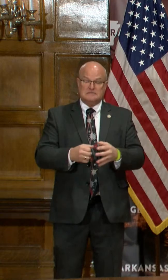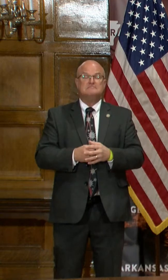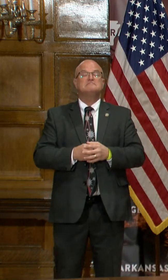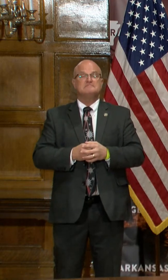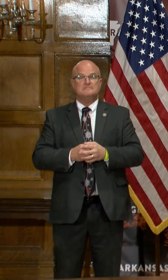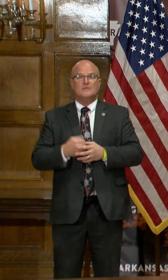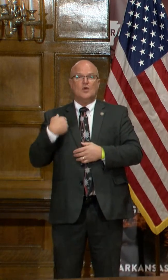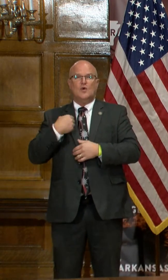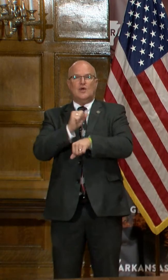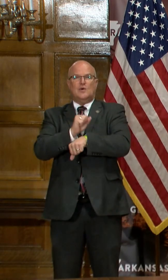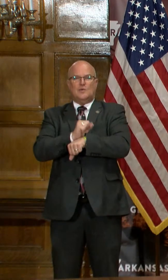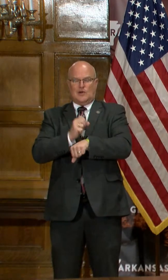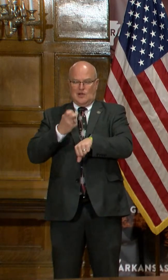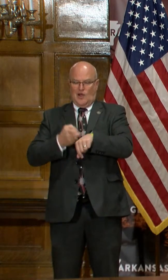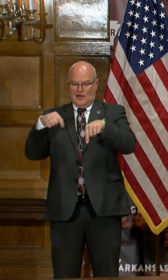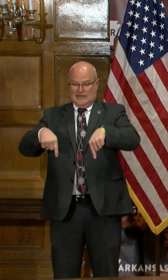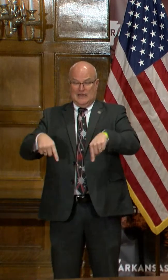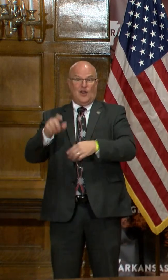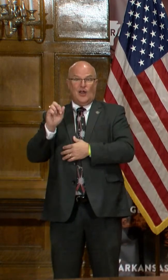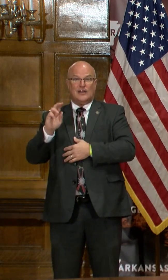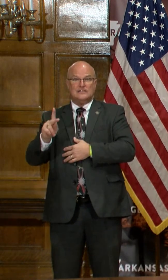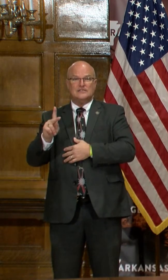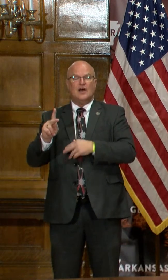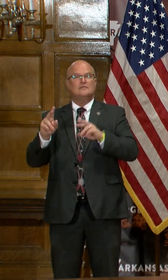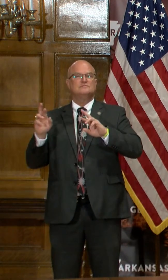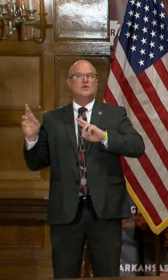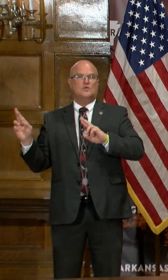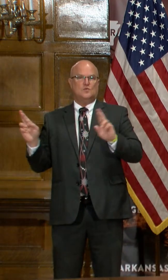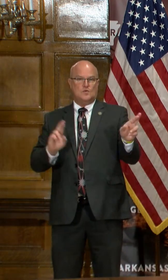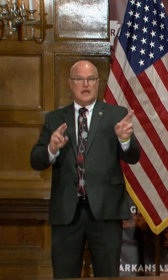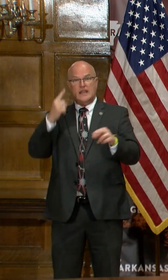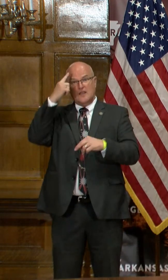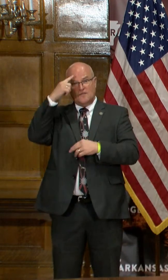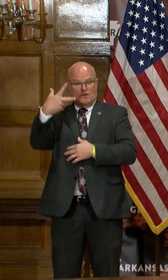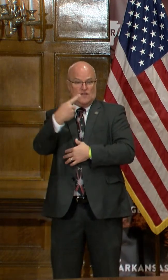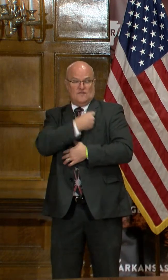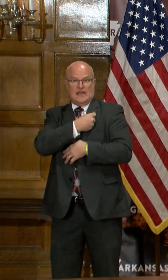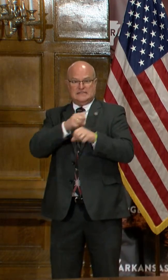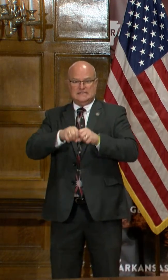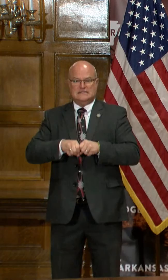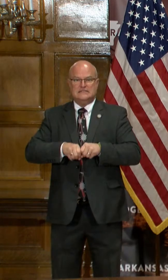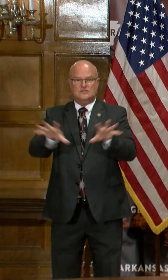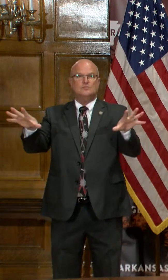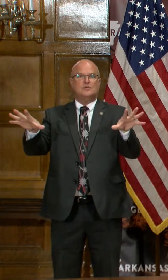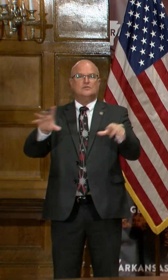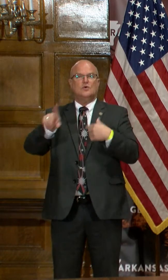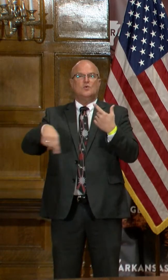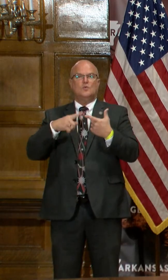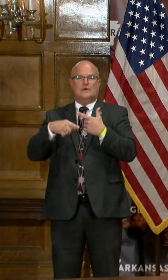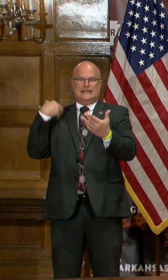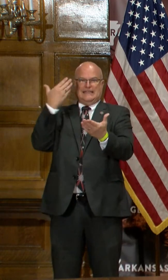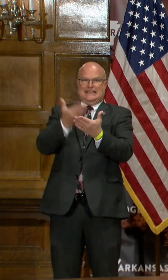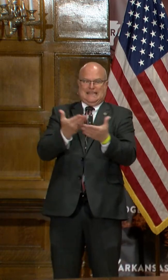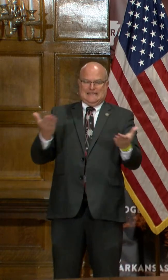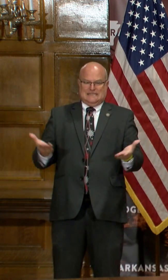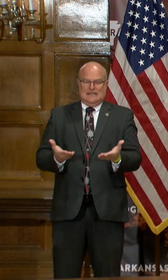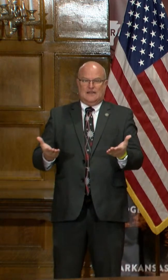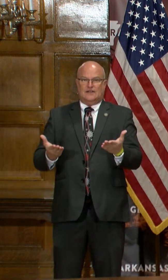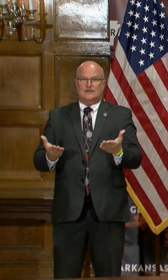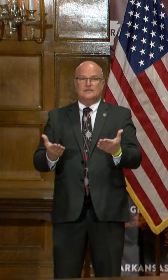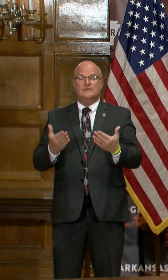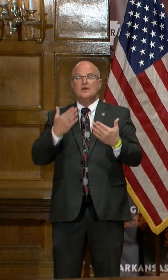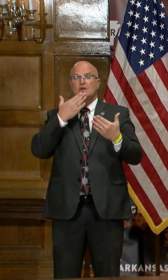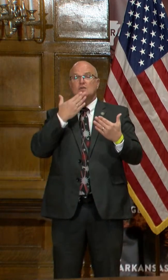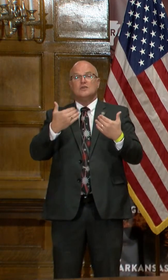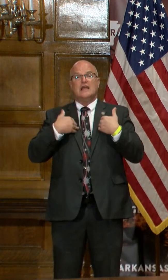meantime, we're working hard in Arkansas in terms of being ready for the vaccine distribution whenever it gets here. We're grateful to have